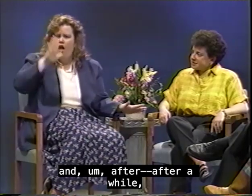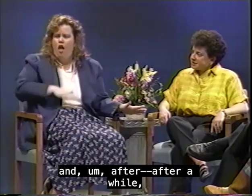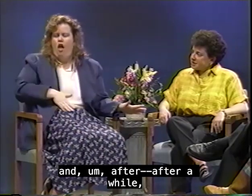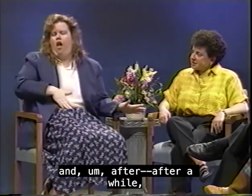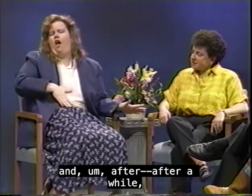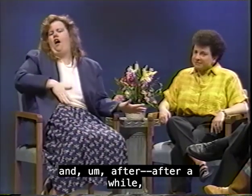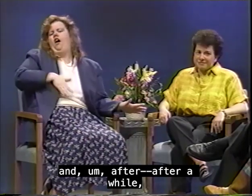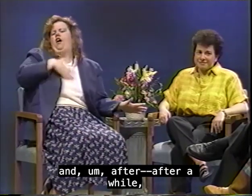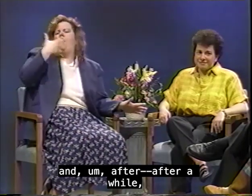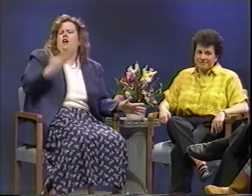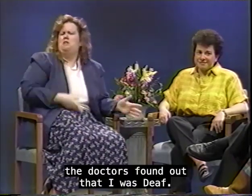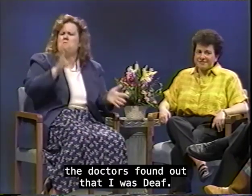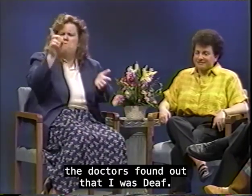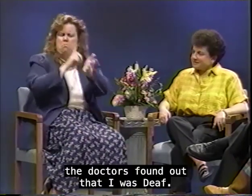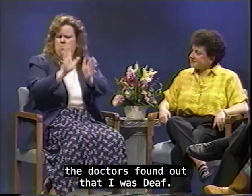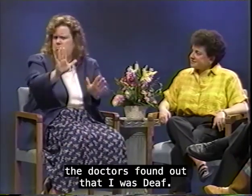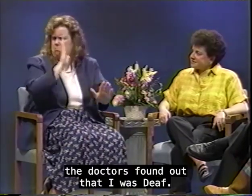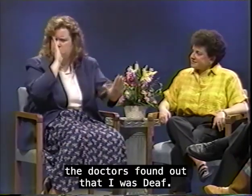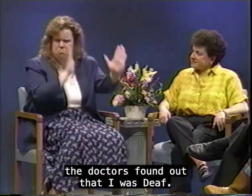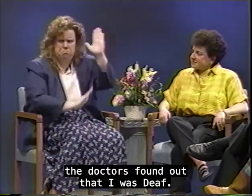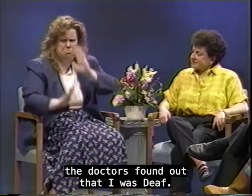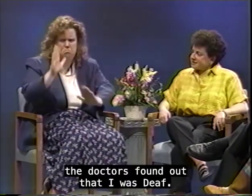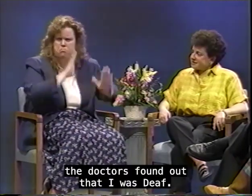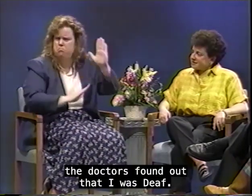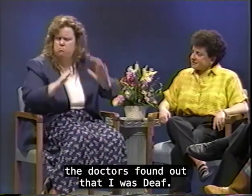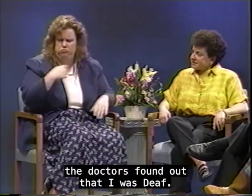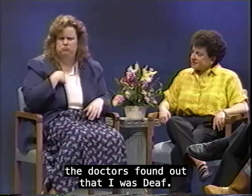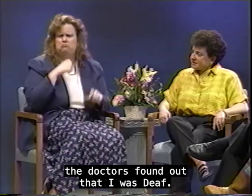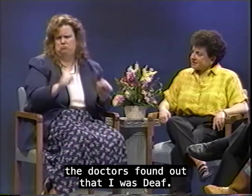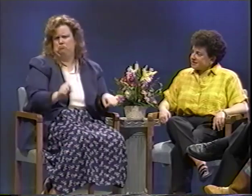after a while, the doctors found out that I was deaf.